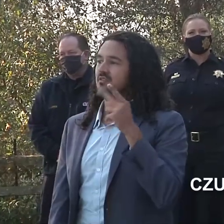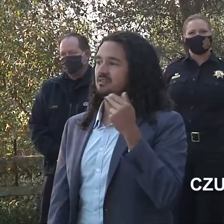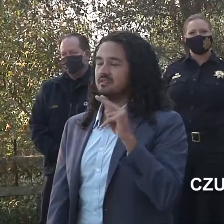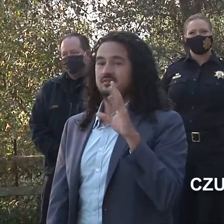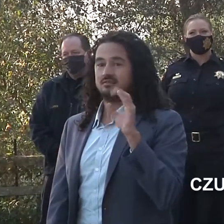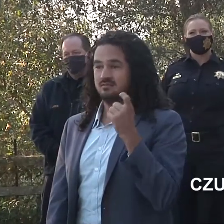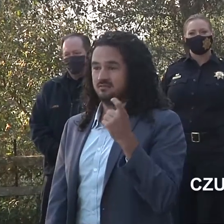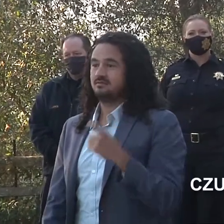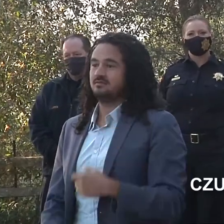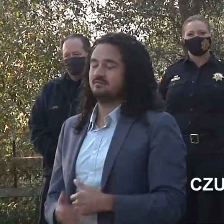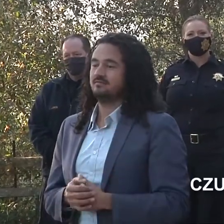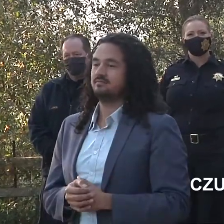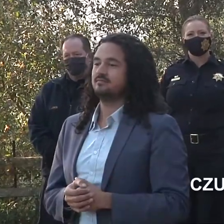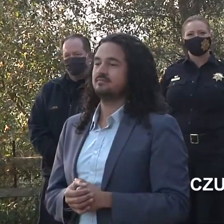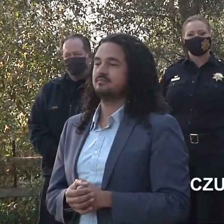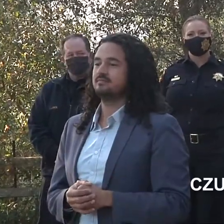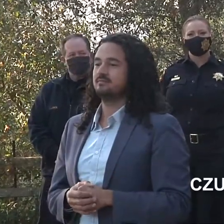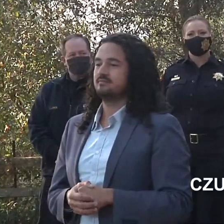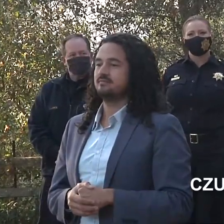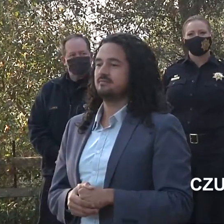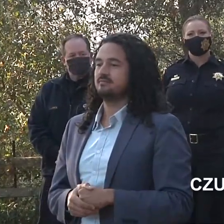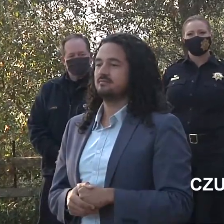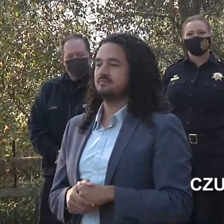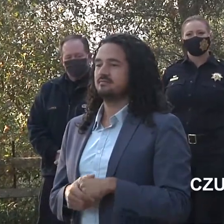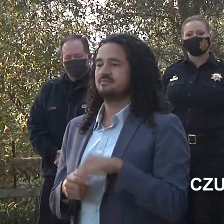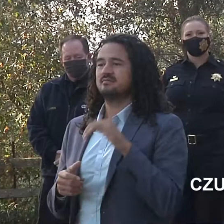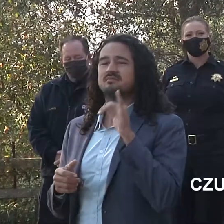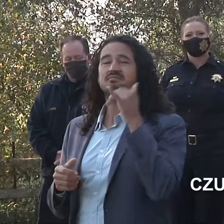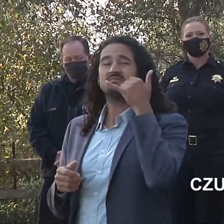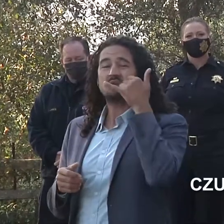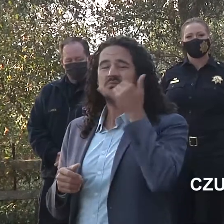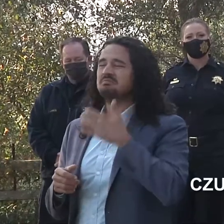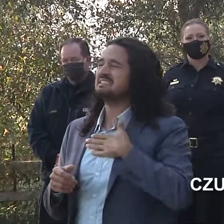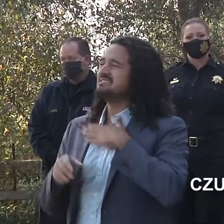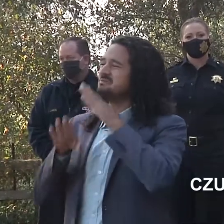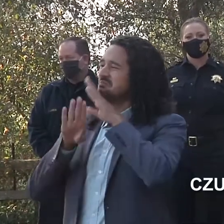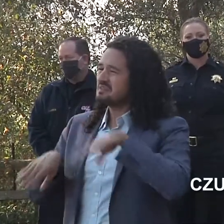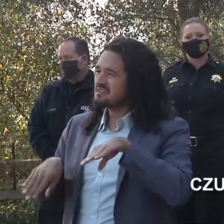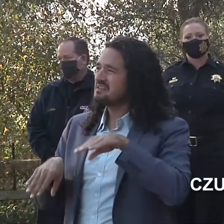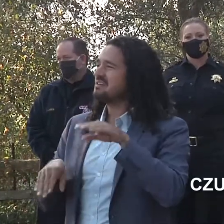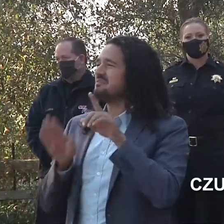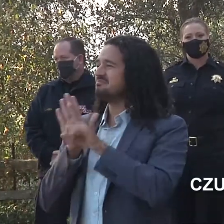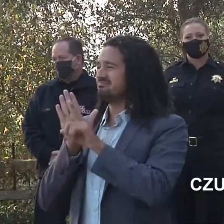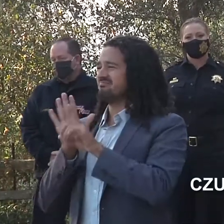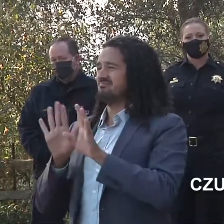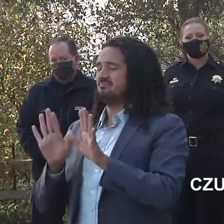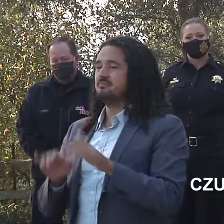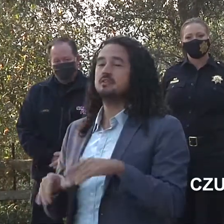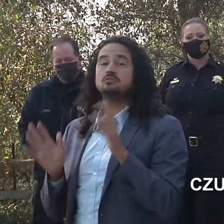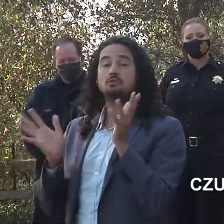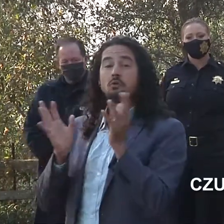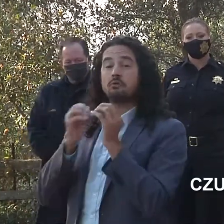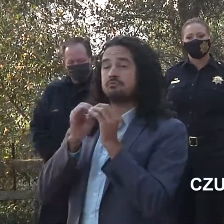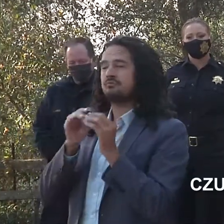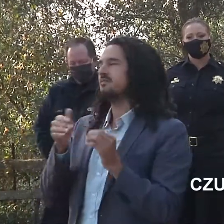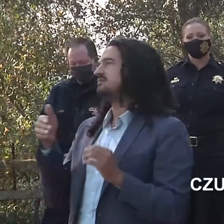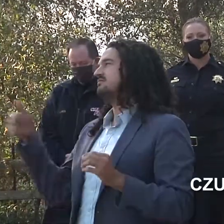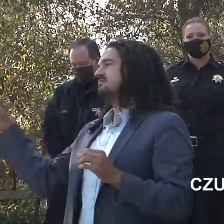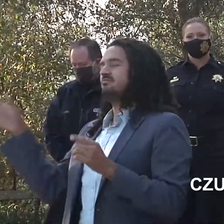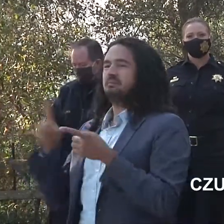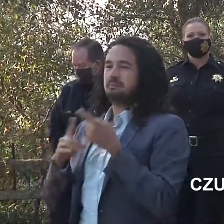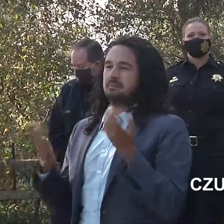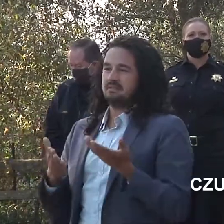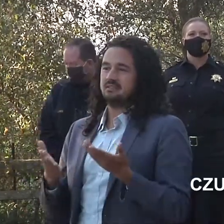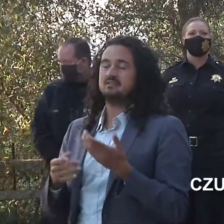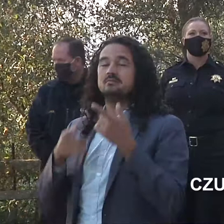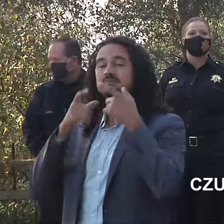Officer on the incident. As always, if you could just keep your cell phones muted, take any conversations outside of the press conference area, and wear